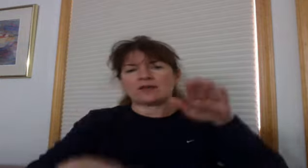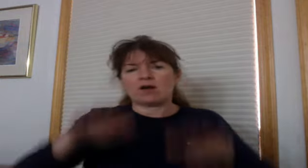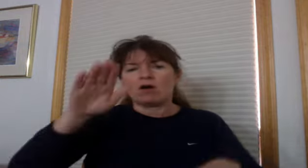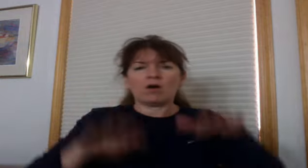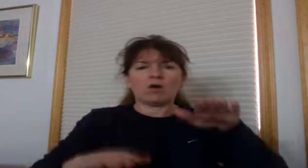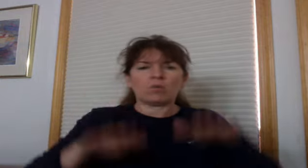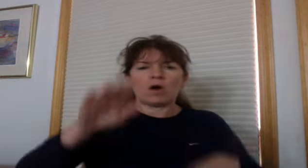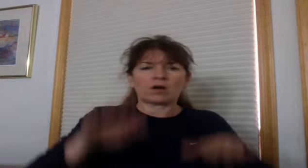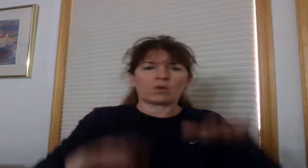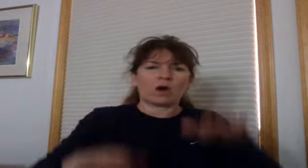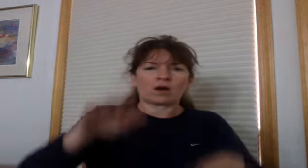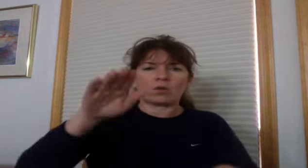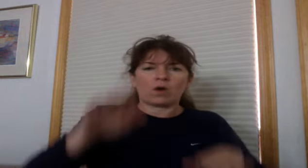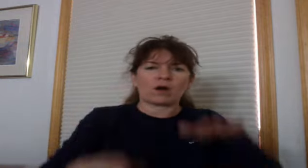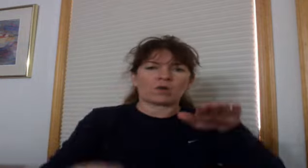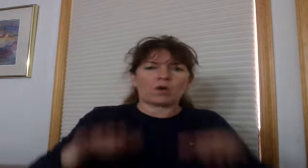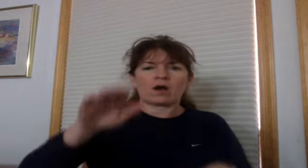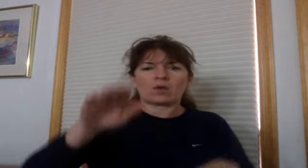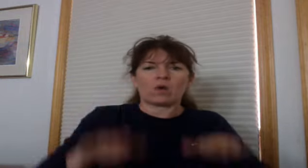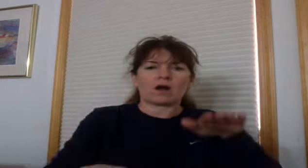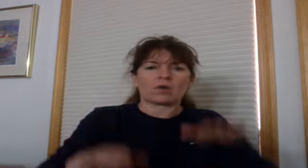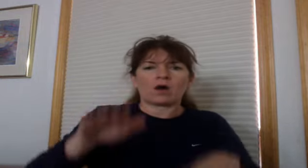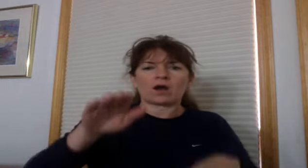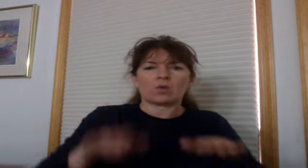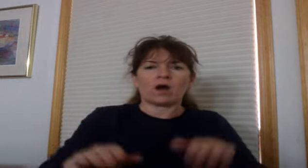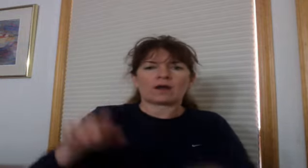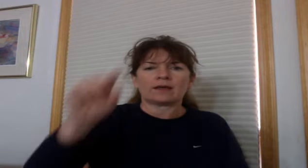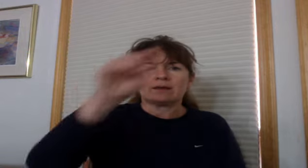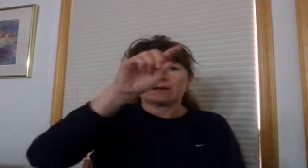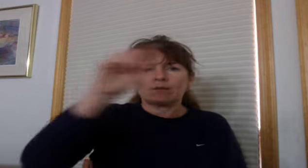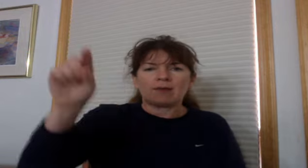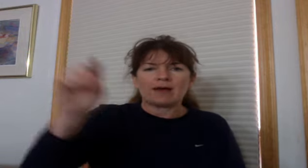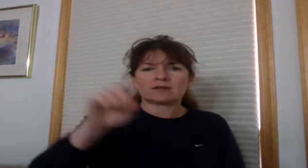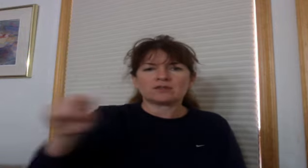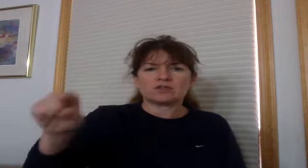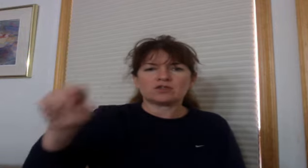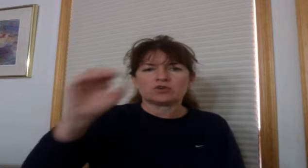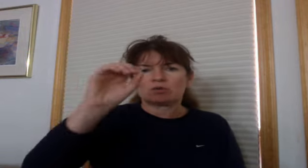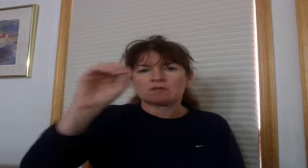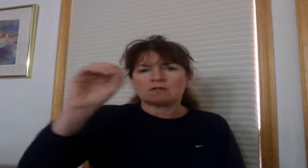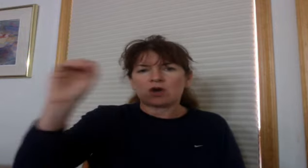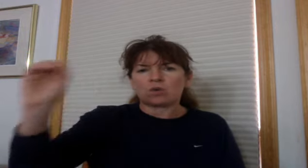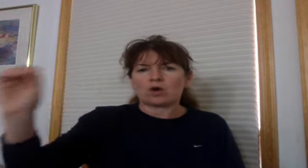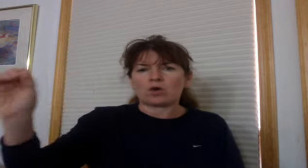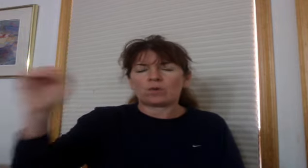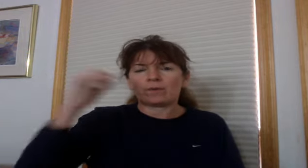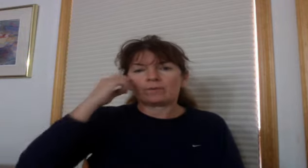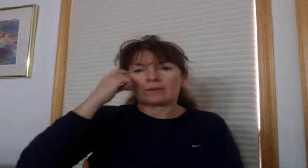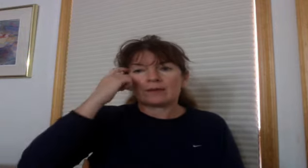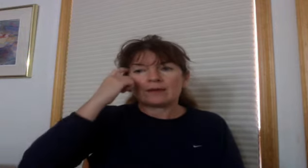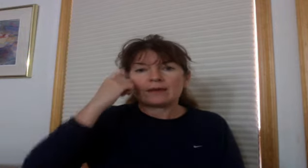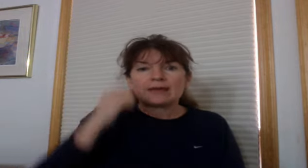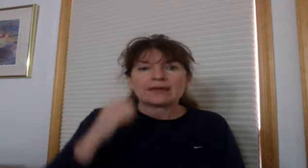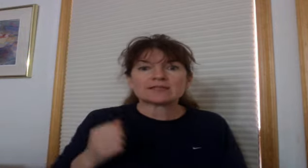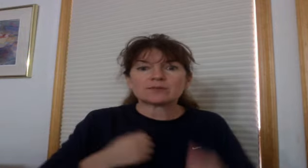all walk, walk, walk, walk, walk, walk, walk. Back to the zoo. Z-O-O. Except the